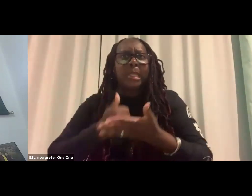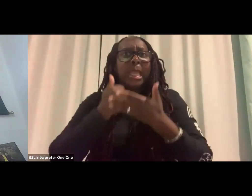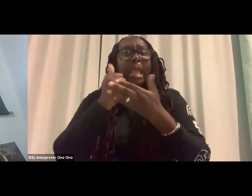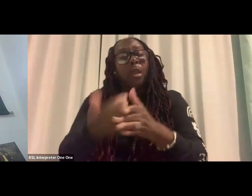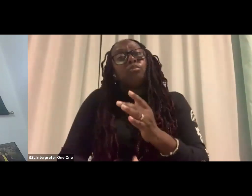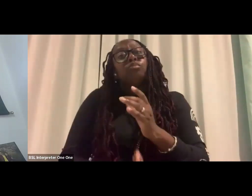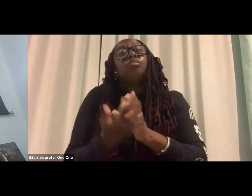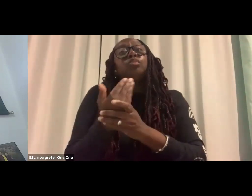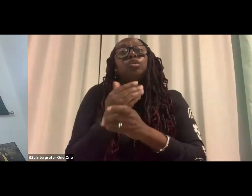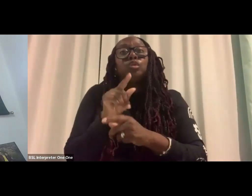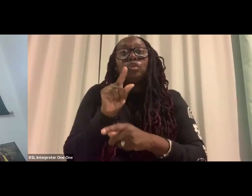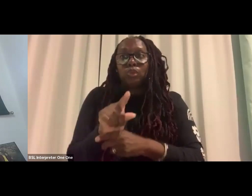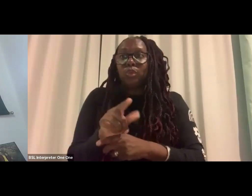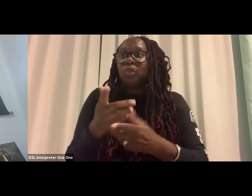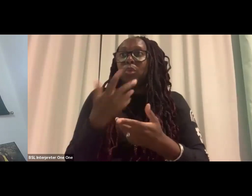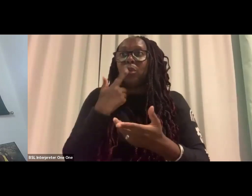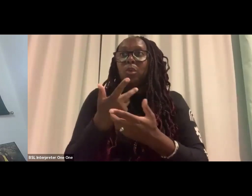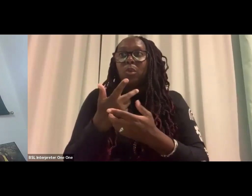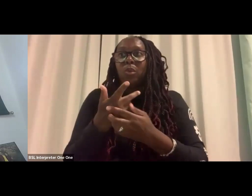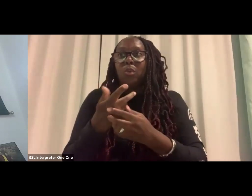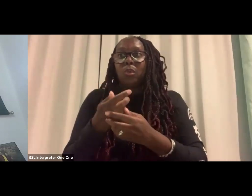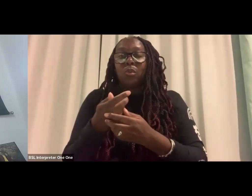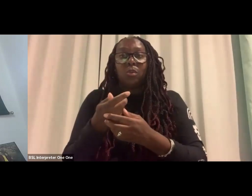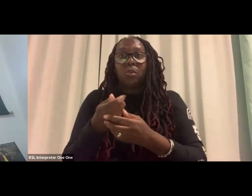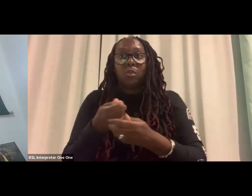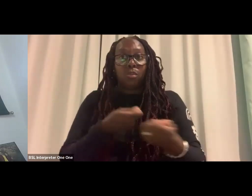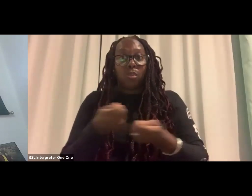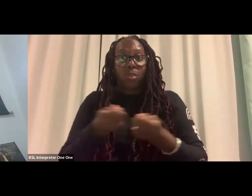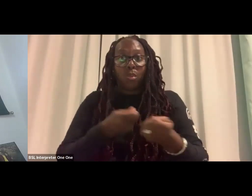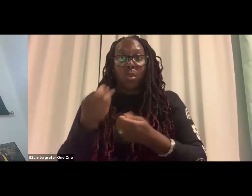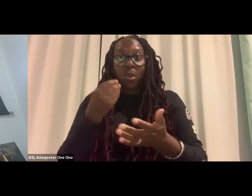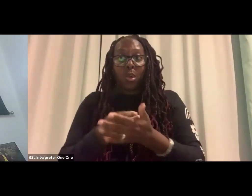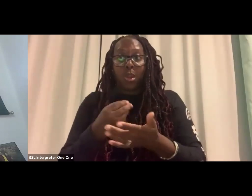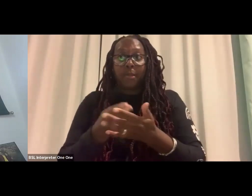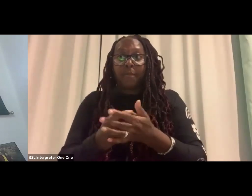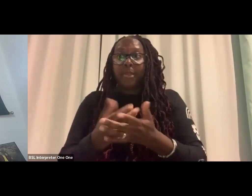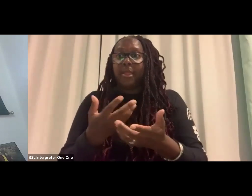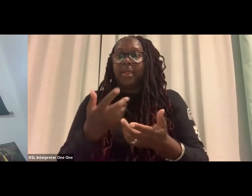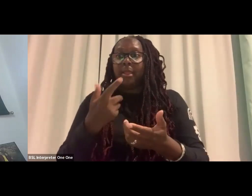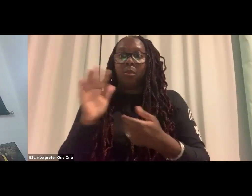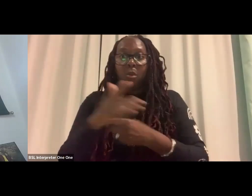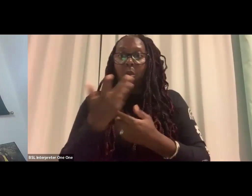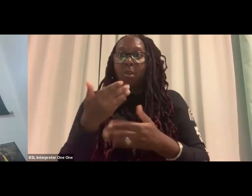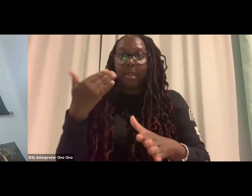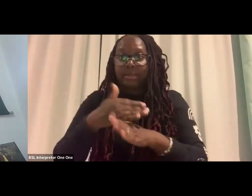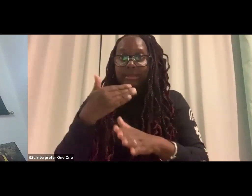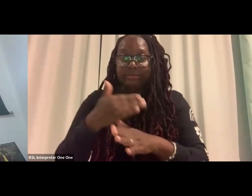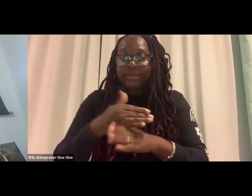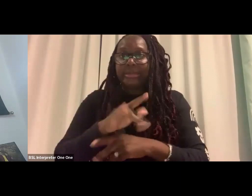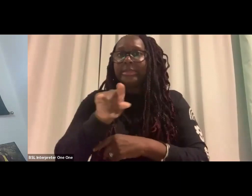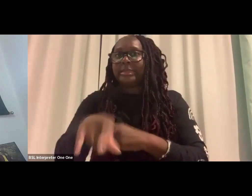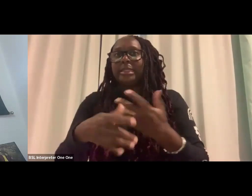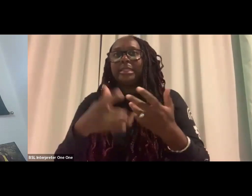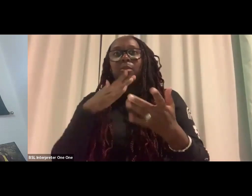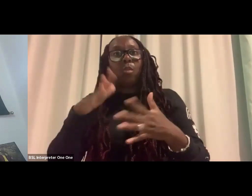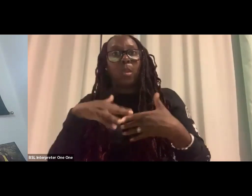approach or regenerative economy, or how do we really approach all these activities in pursuit of the